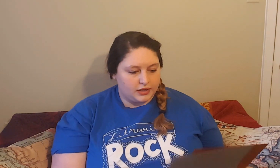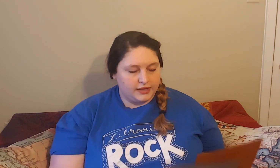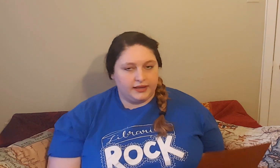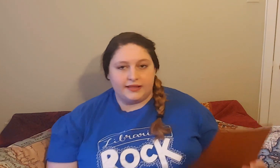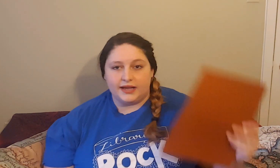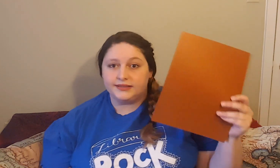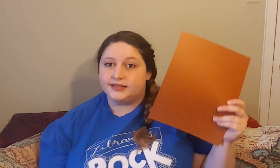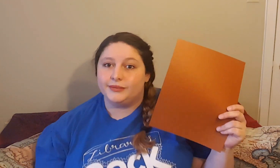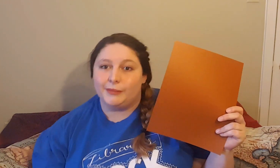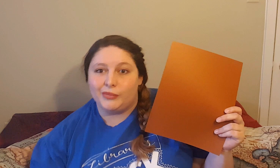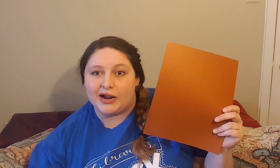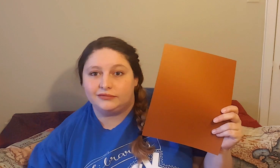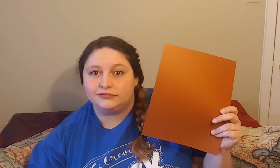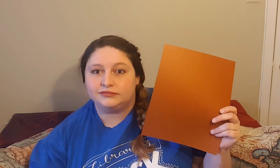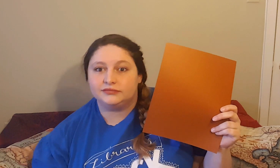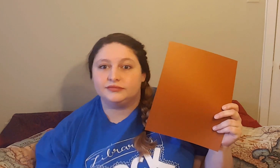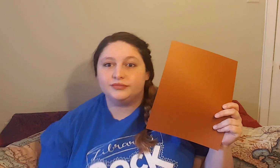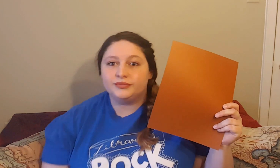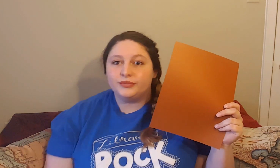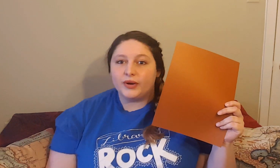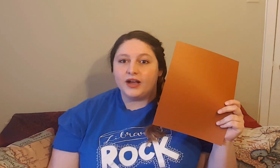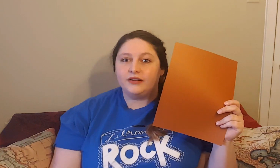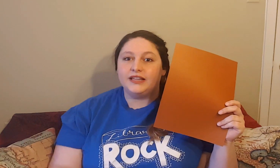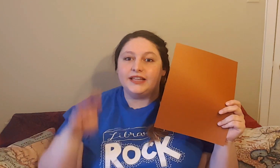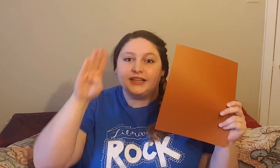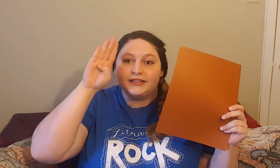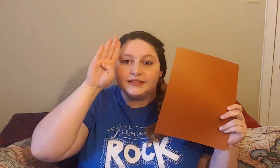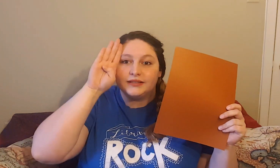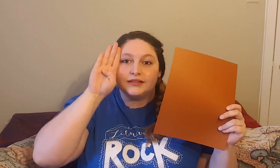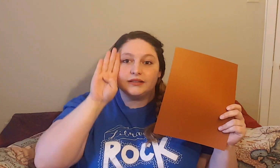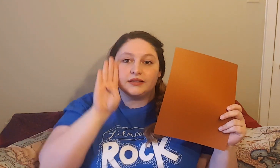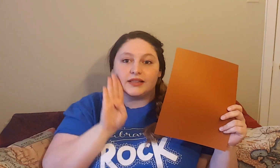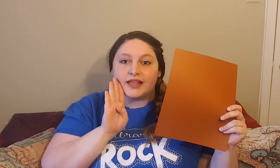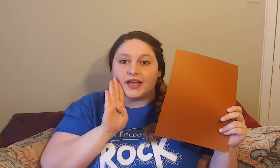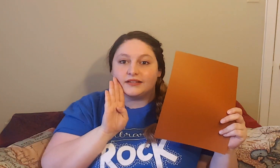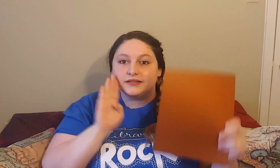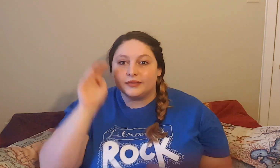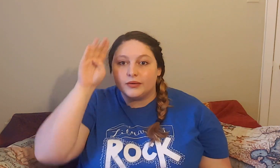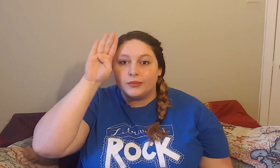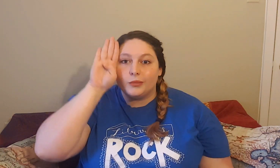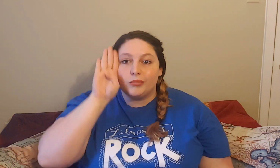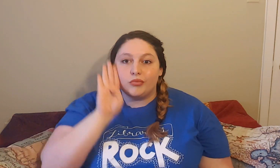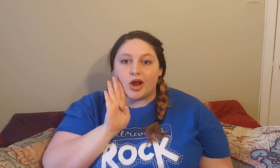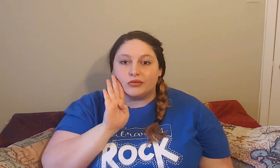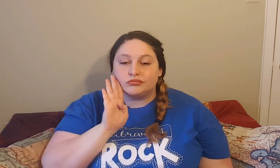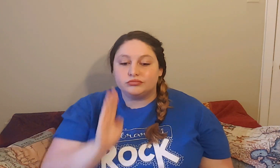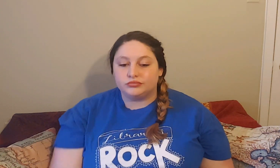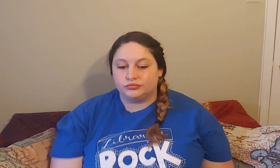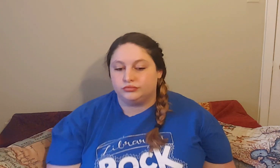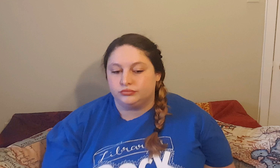And then last, brown. Brown is like that, brown.